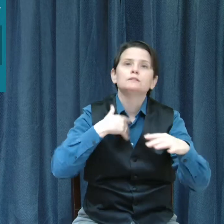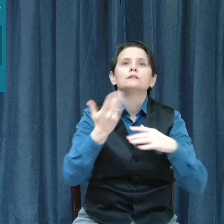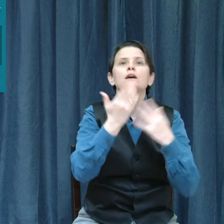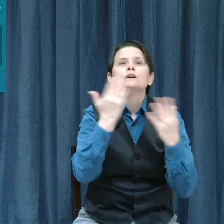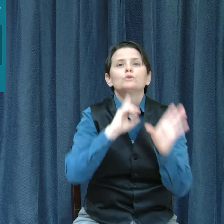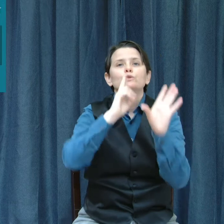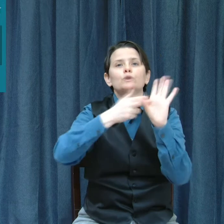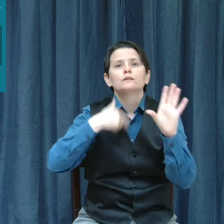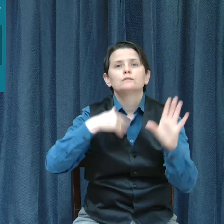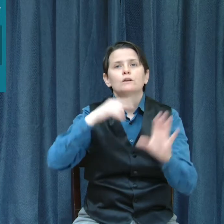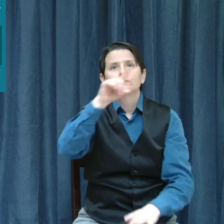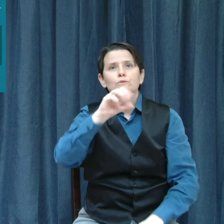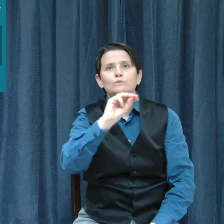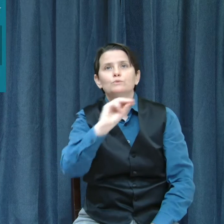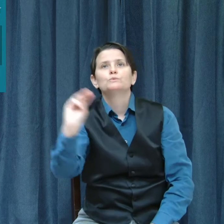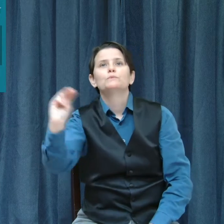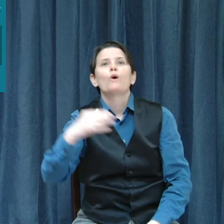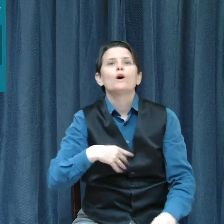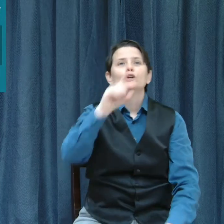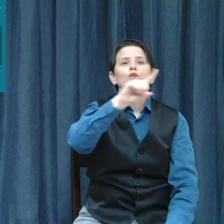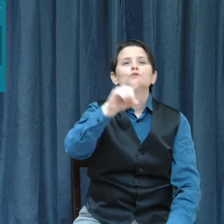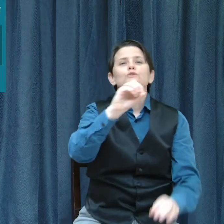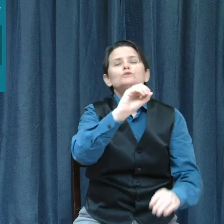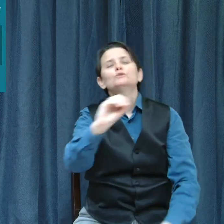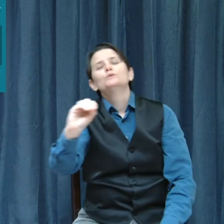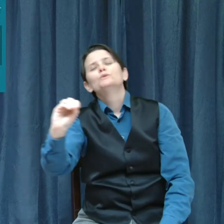or Zoom on Wednesday.